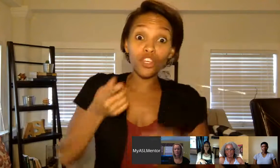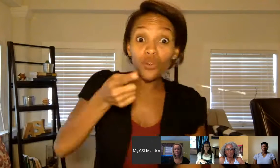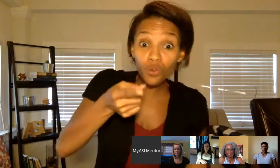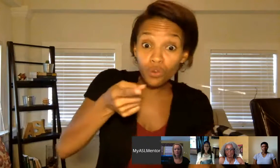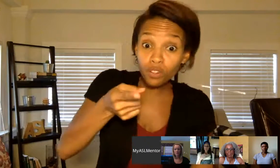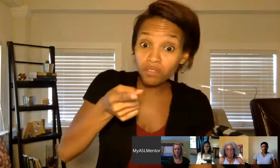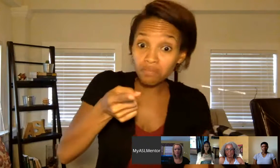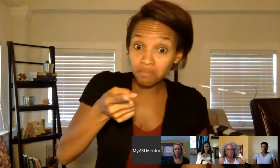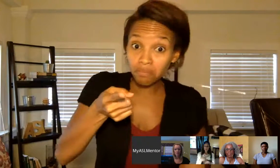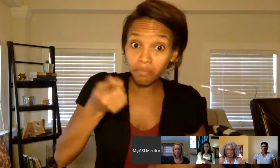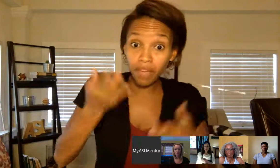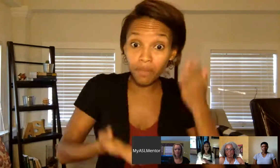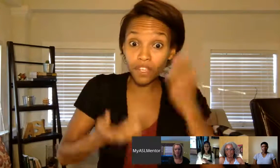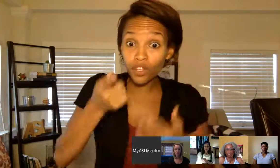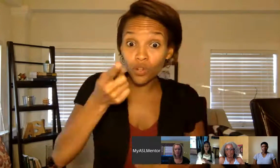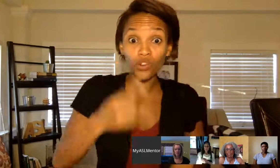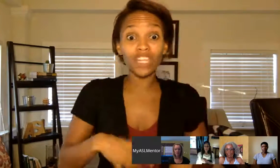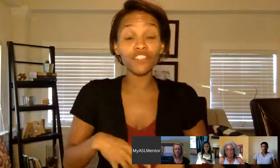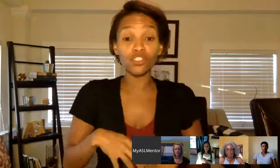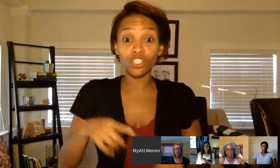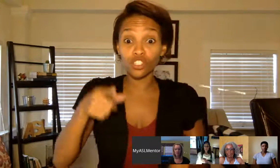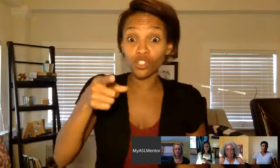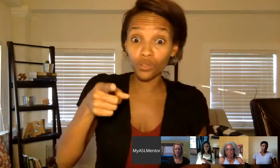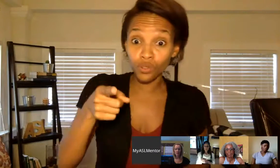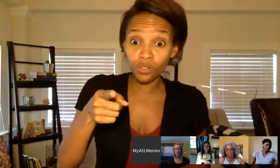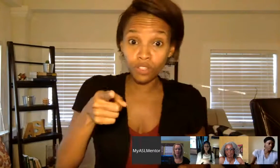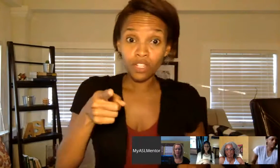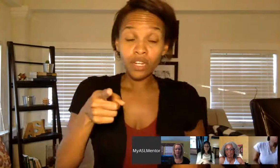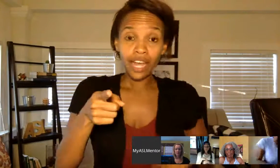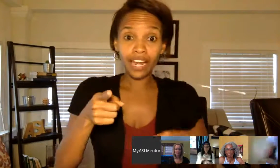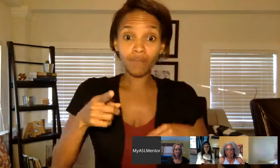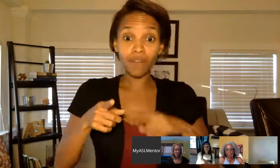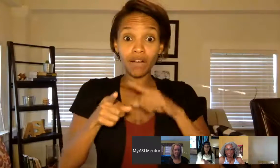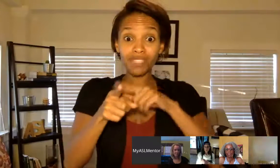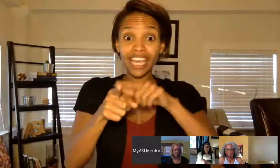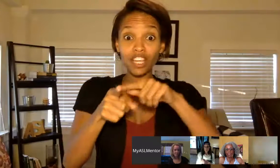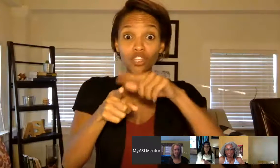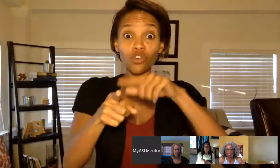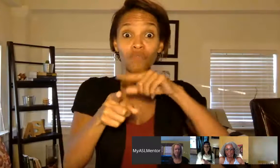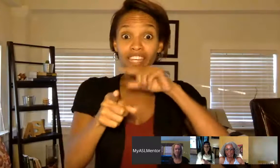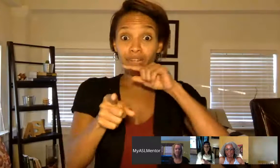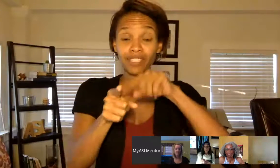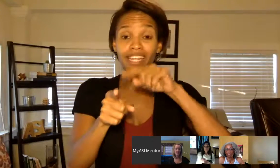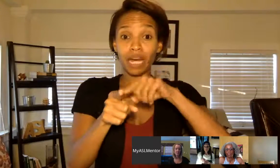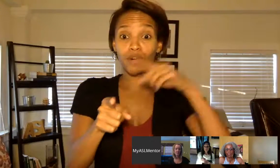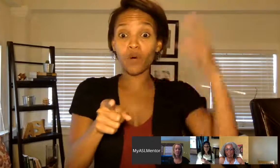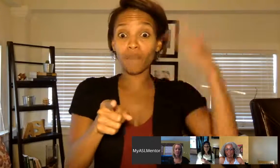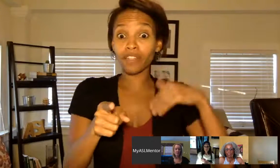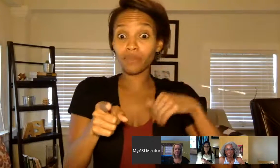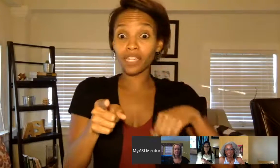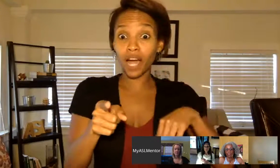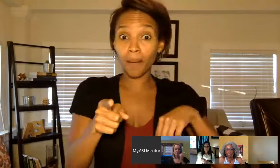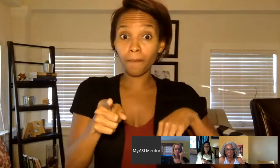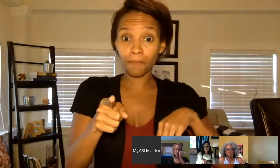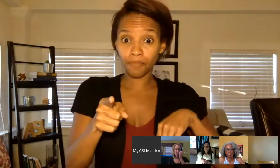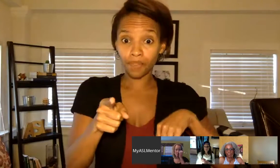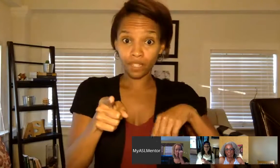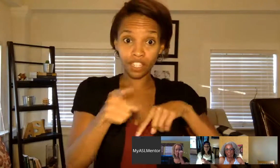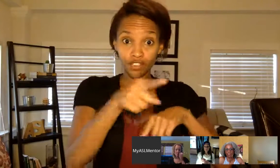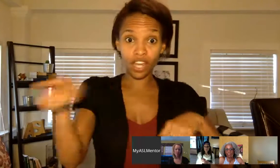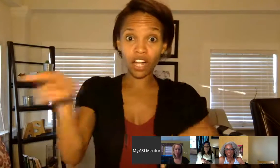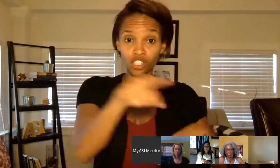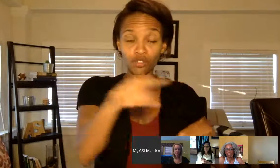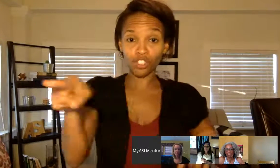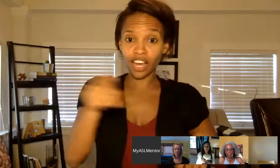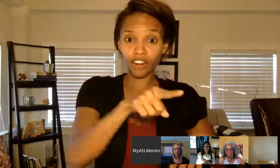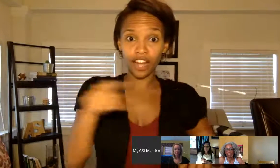maybe you, or even just you. And I'm saying you, meaning I'm setting up who I'm about to become. These